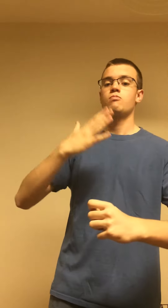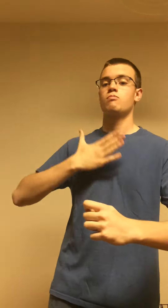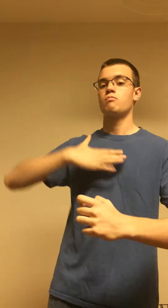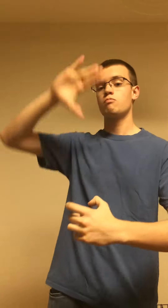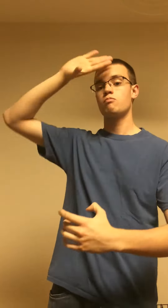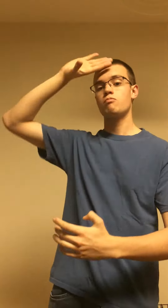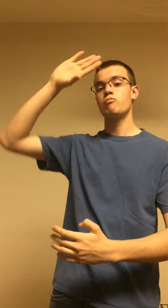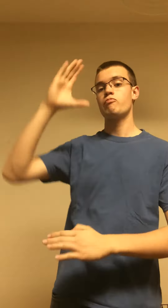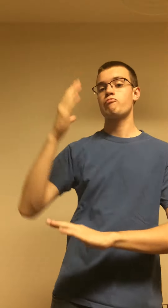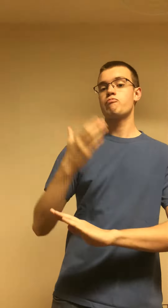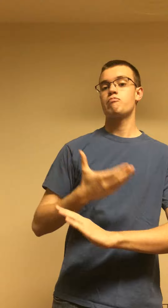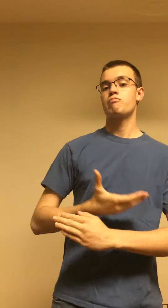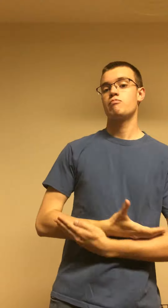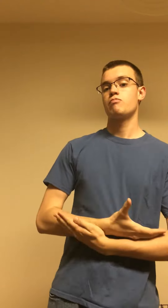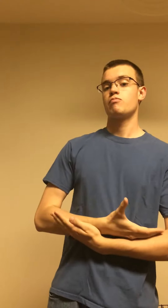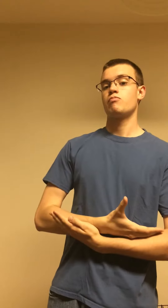Yeah, he's mine